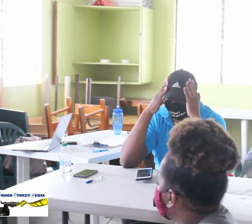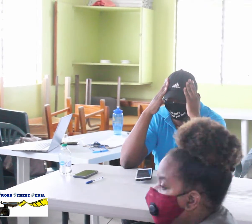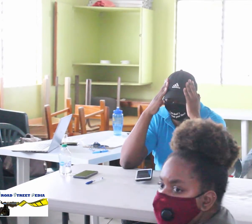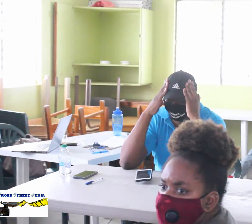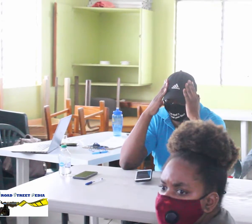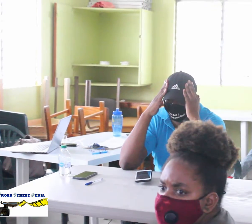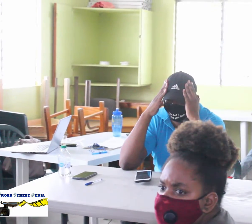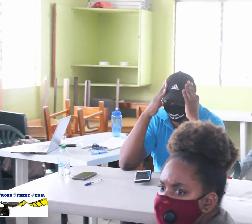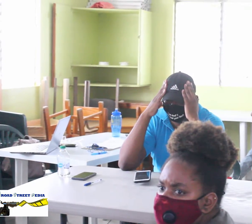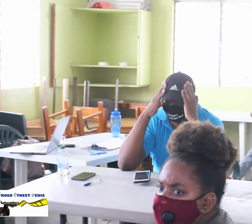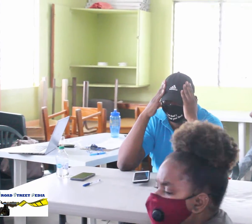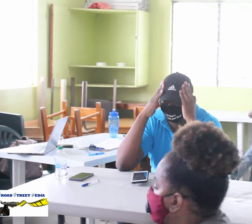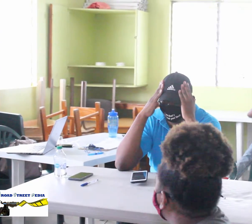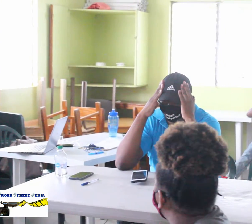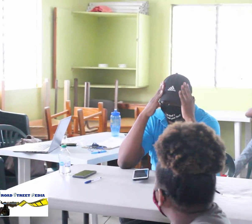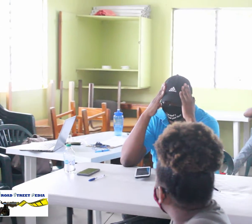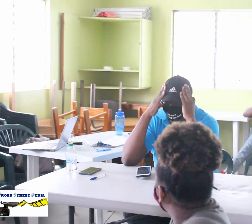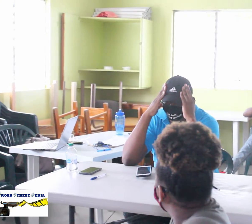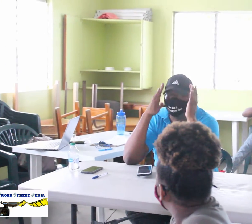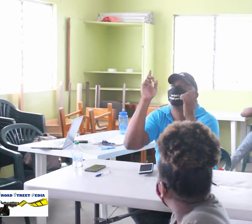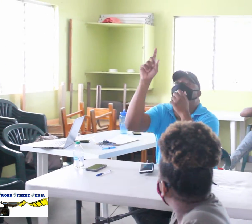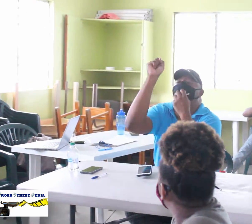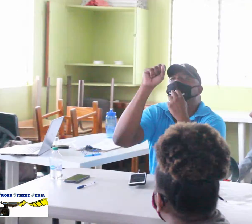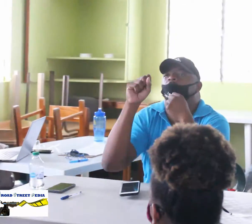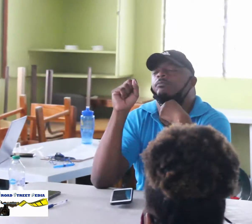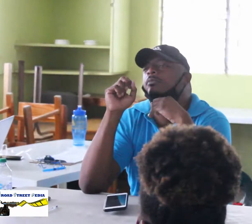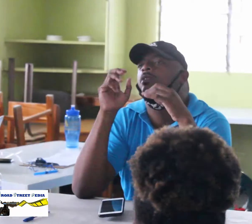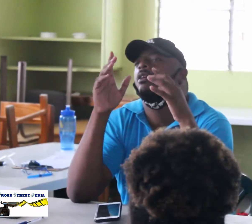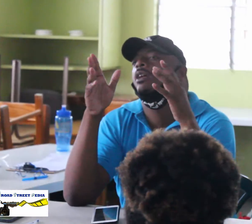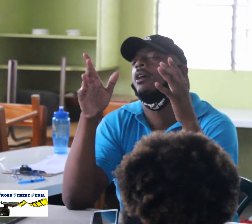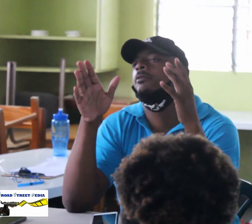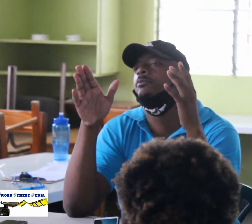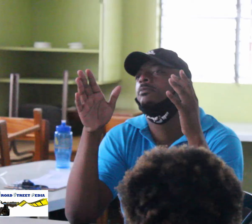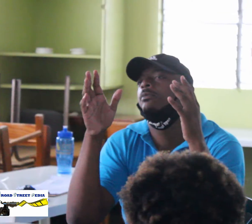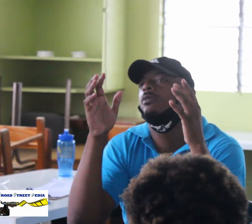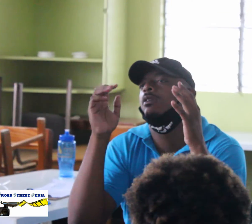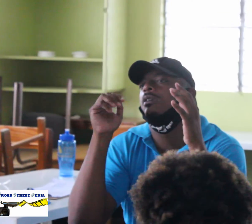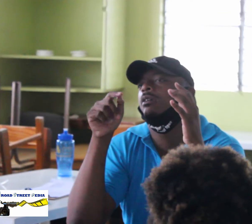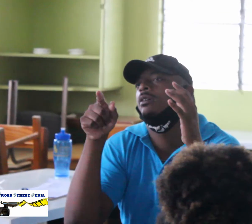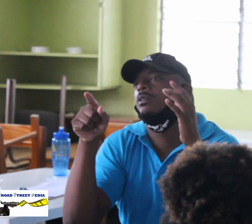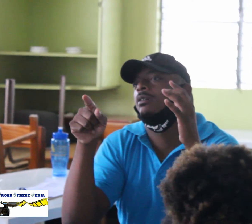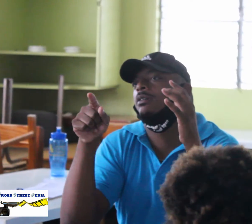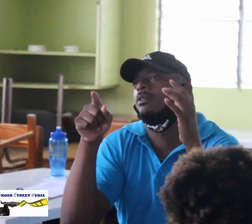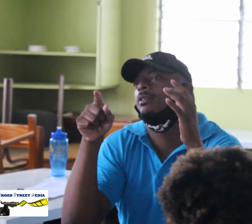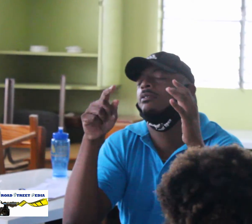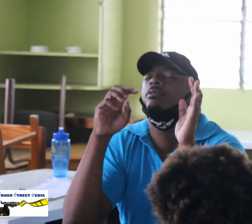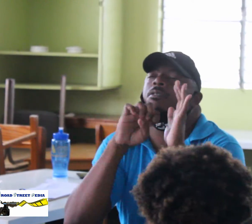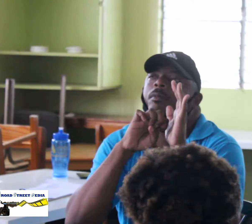Somebody else? Yeah, we have a question. I'm trying to remember. Oh.